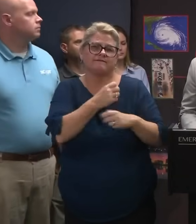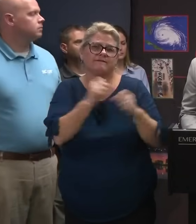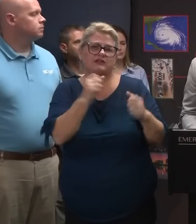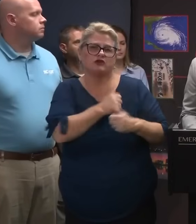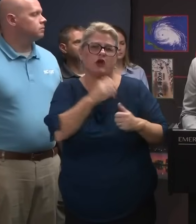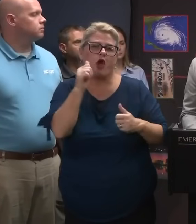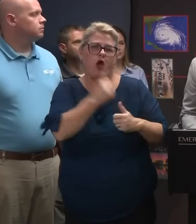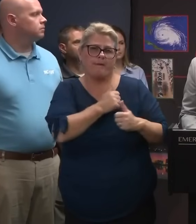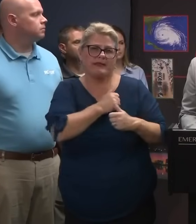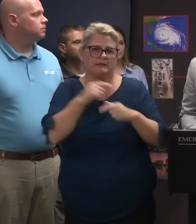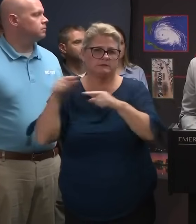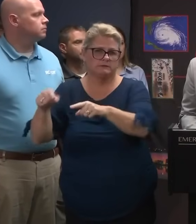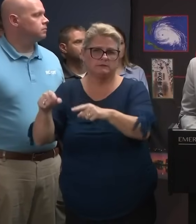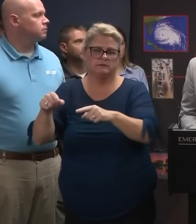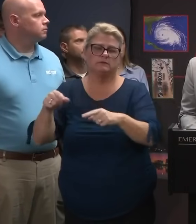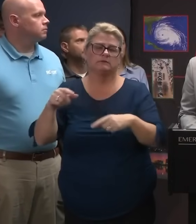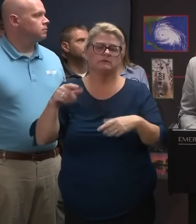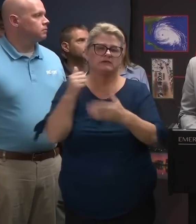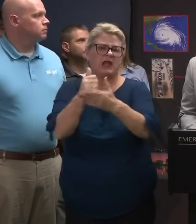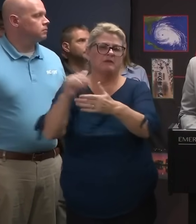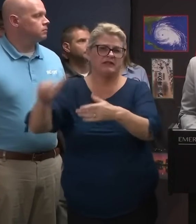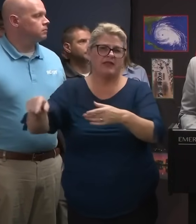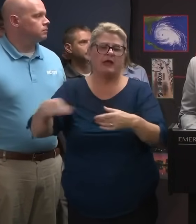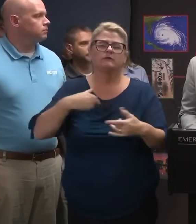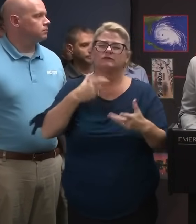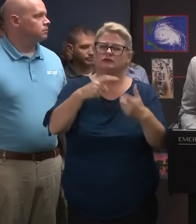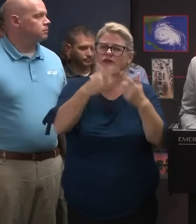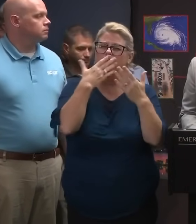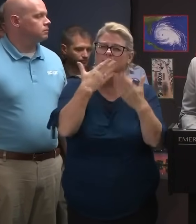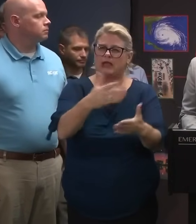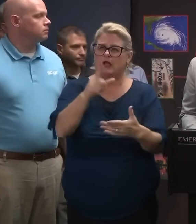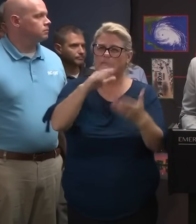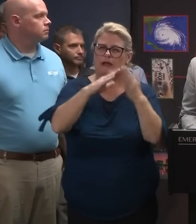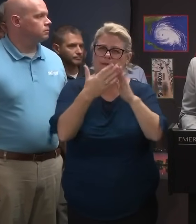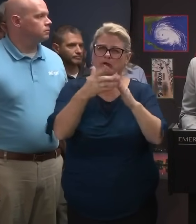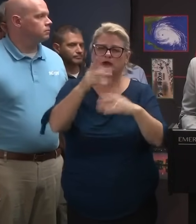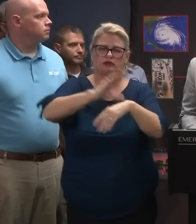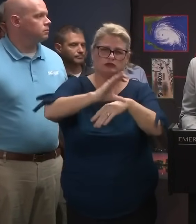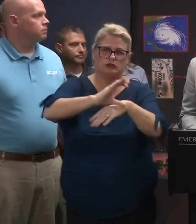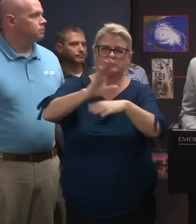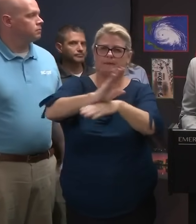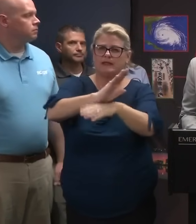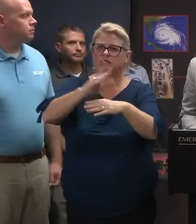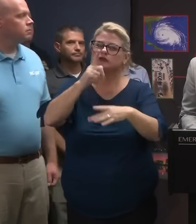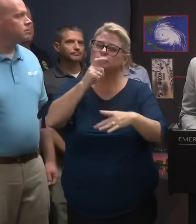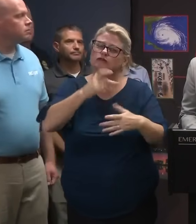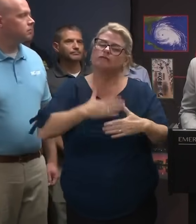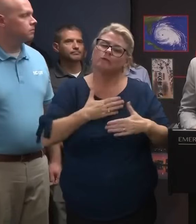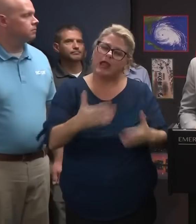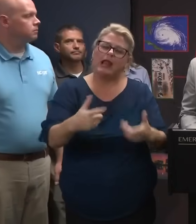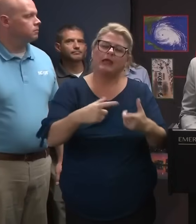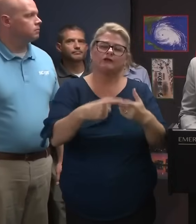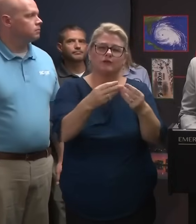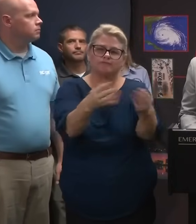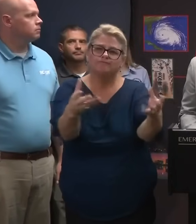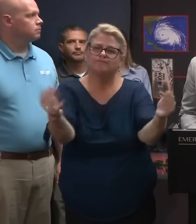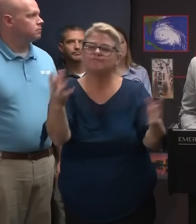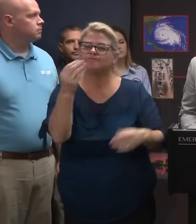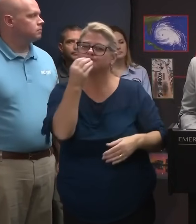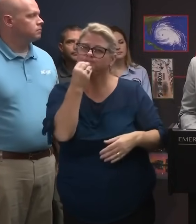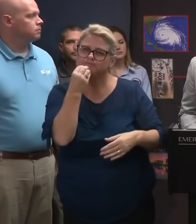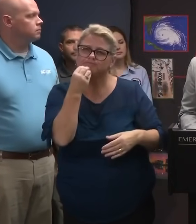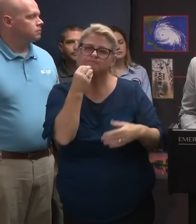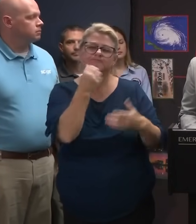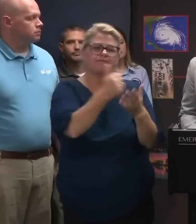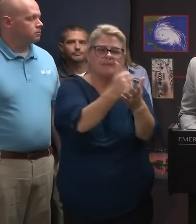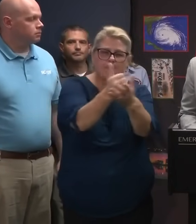you know, just want to thank the communities and churches and businesses that are working with their local communities